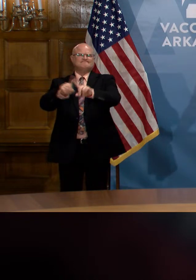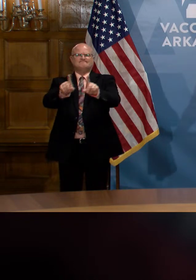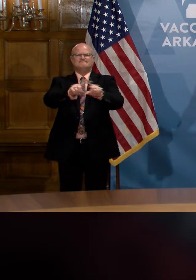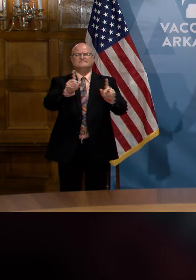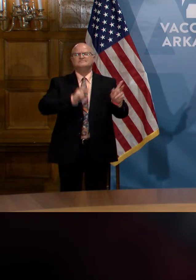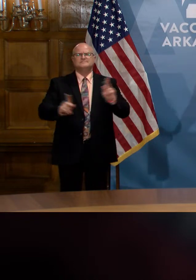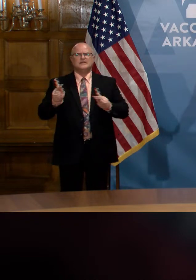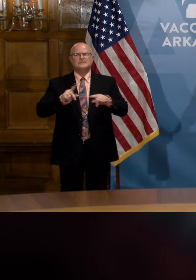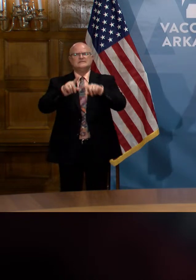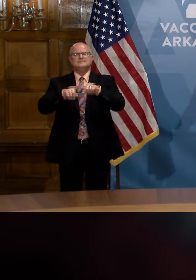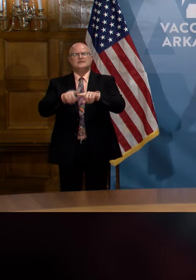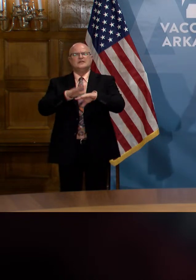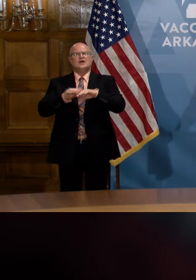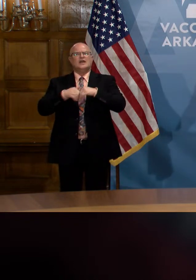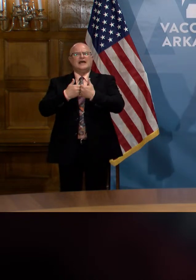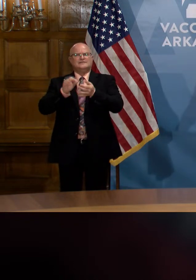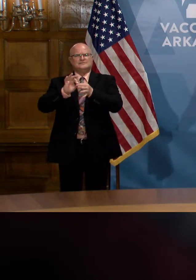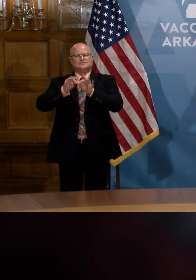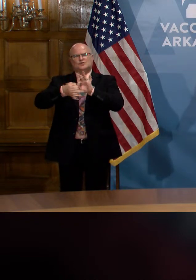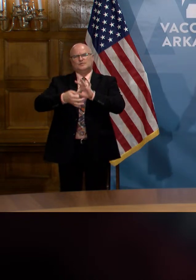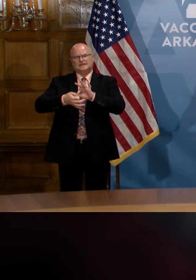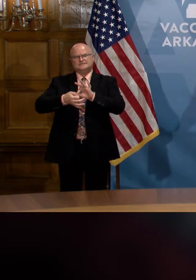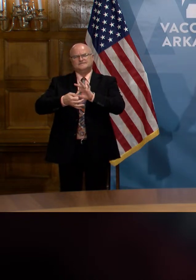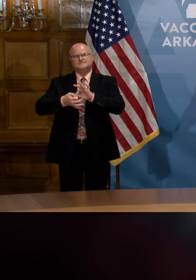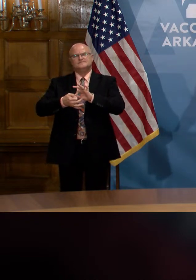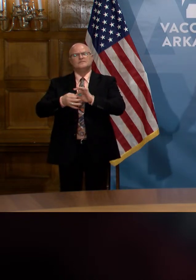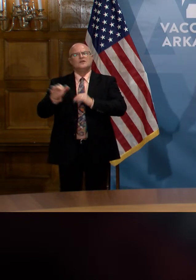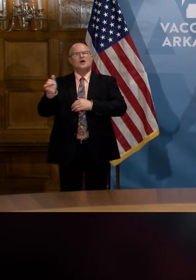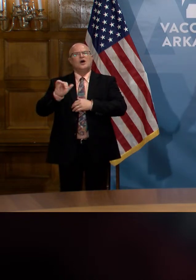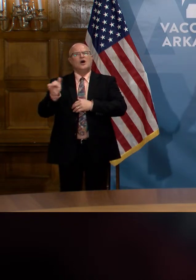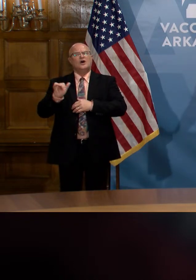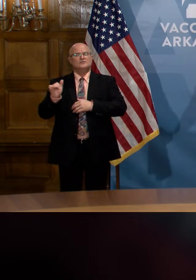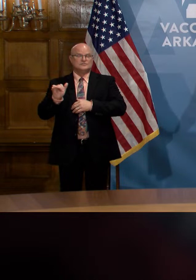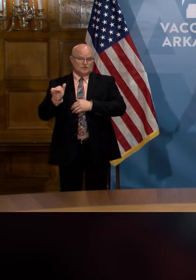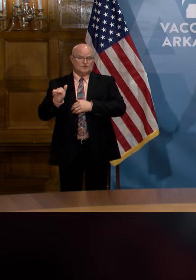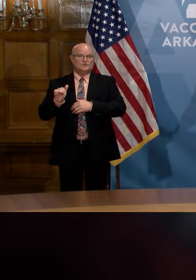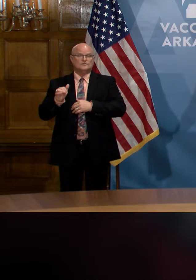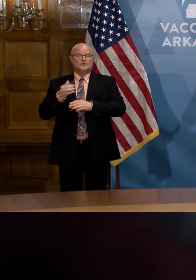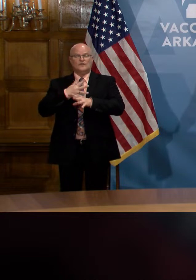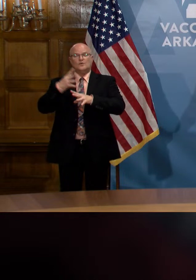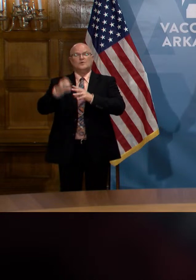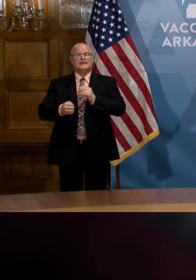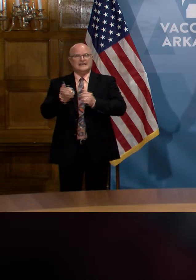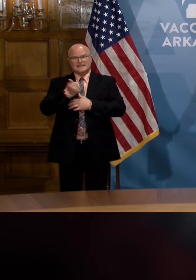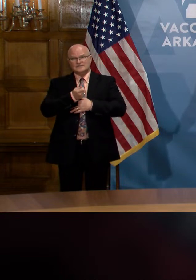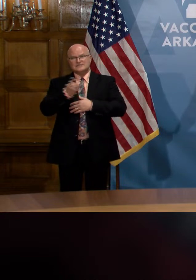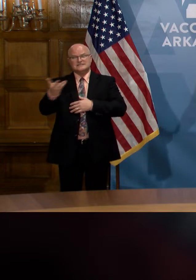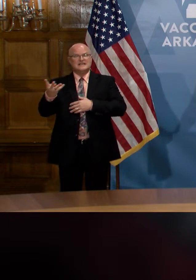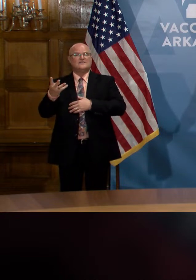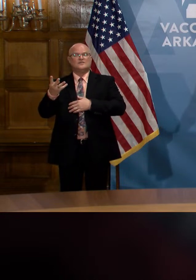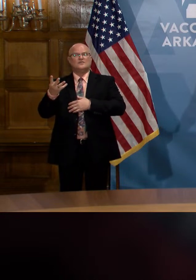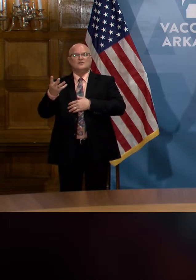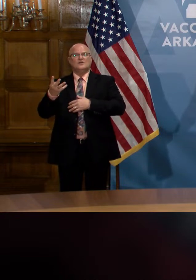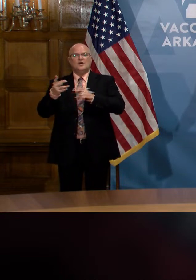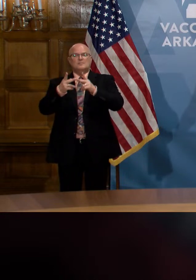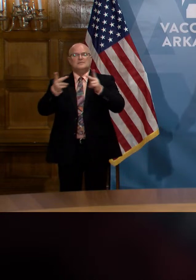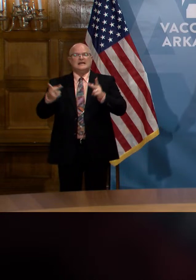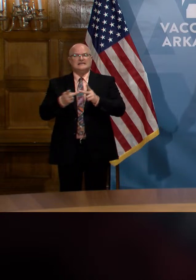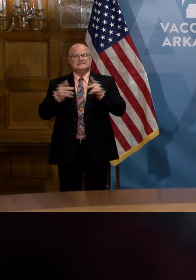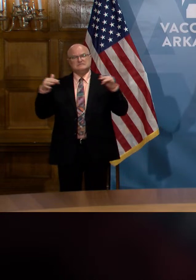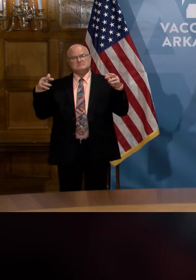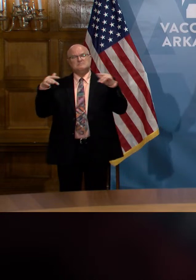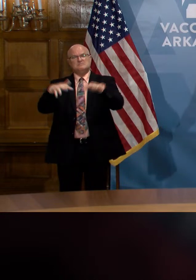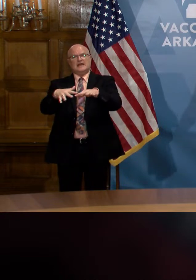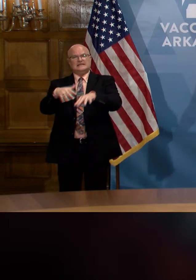people depending on how it's interpreted. Also, anecdotally, just over the weekend, there were several providers and large vaccination clinics